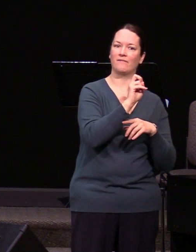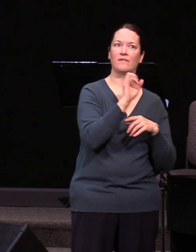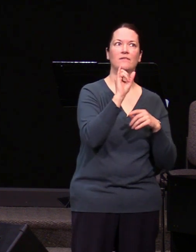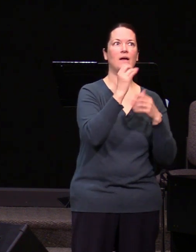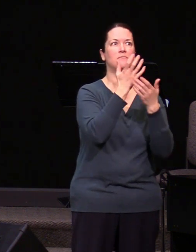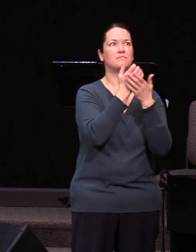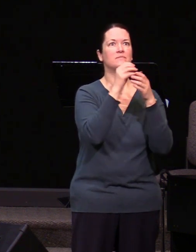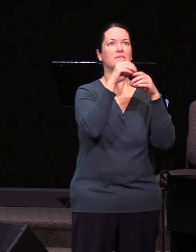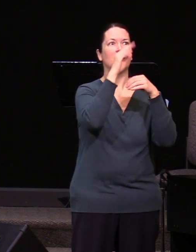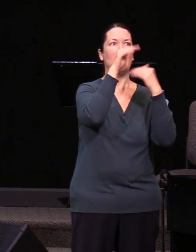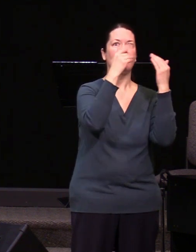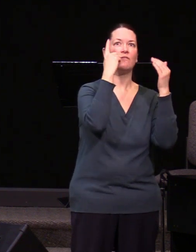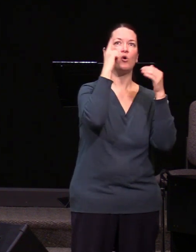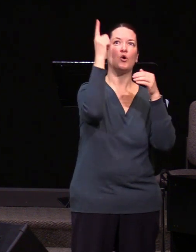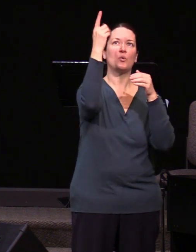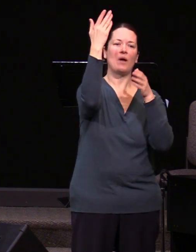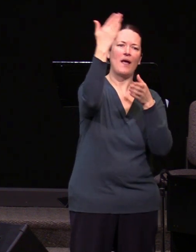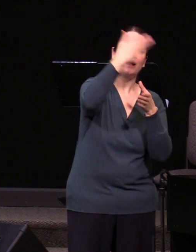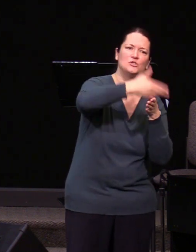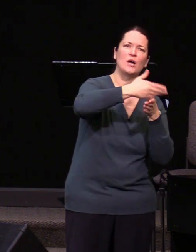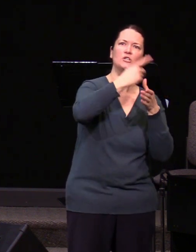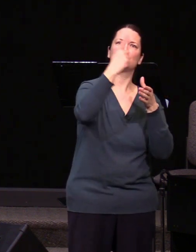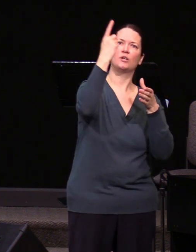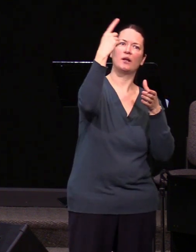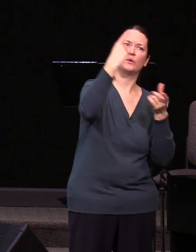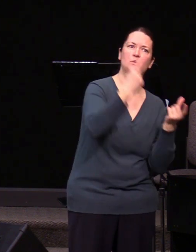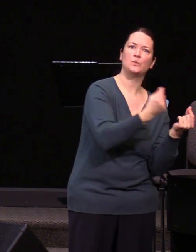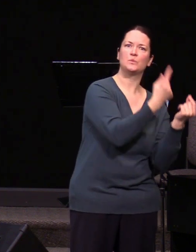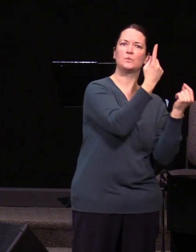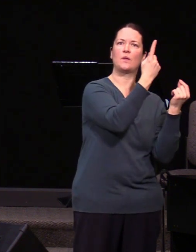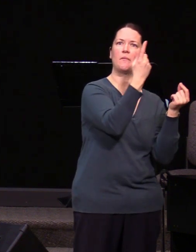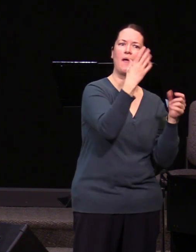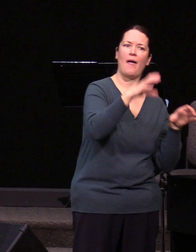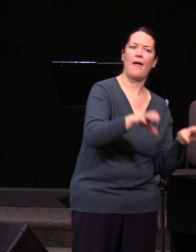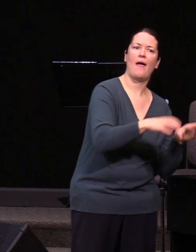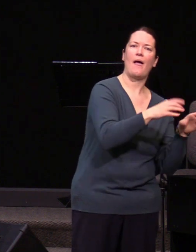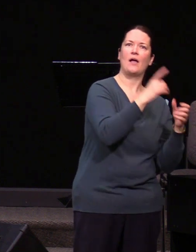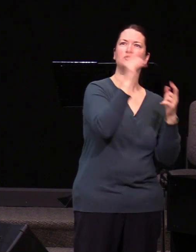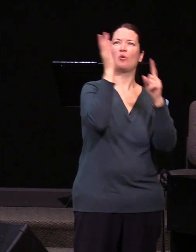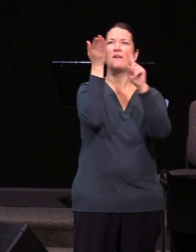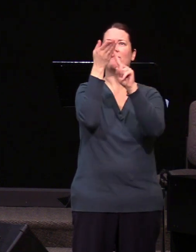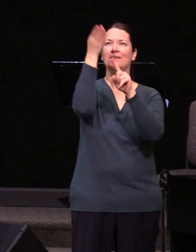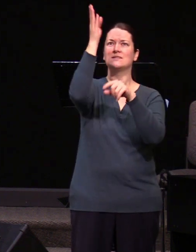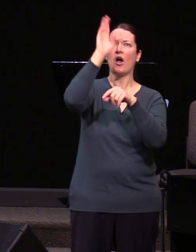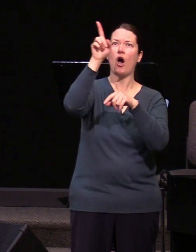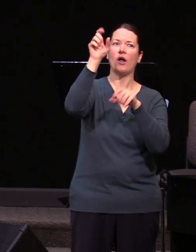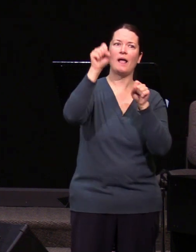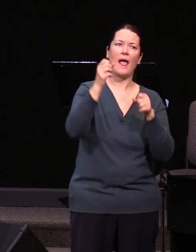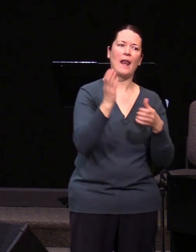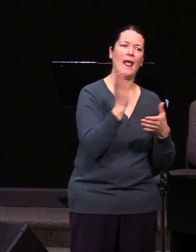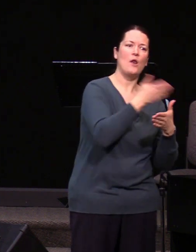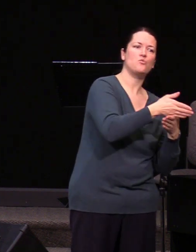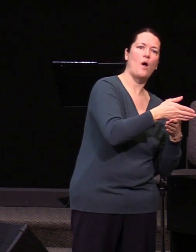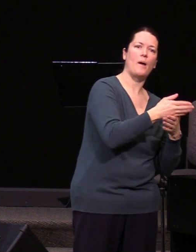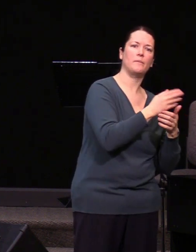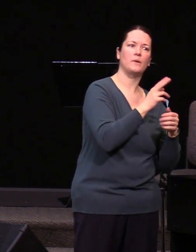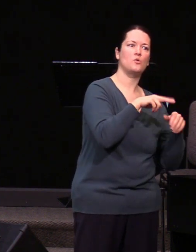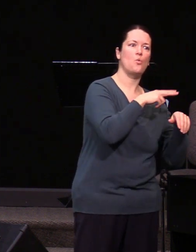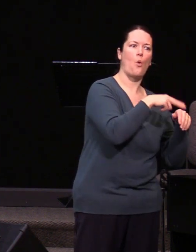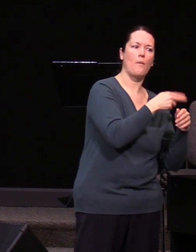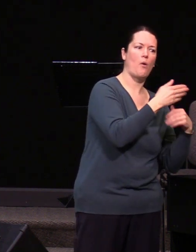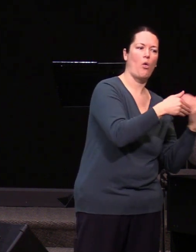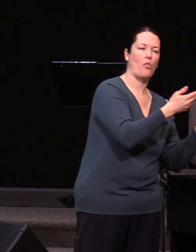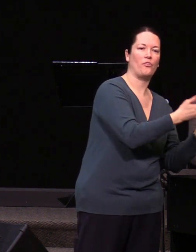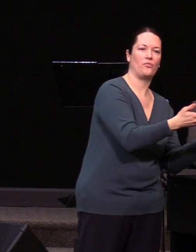sort of intercession, action, or convincing God to come and interrupt the normal course of things.